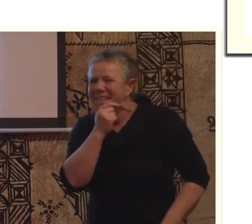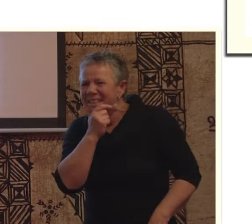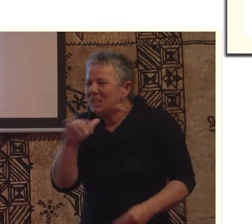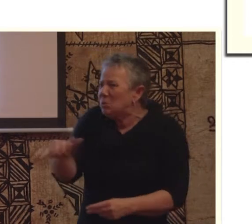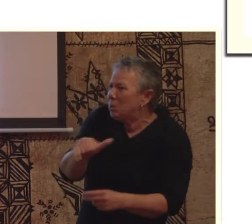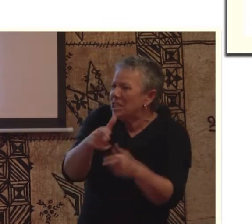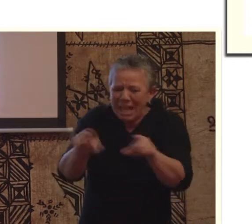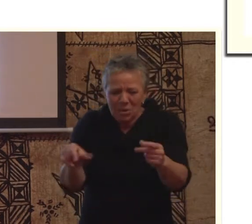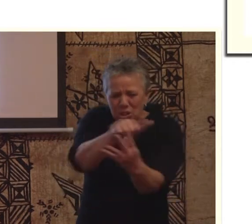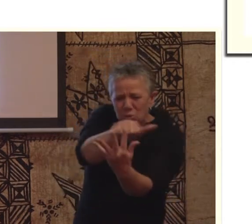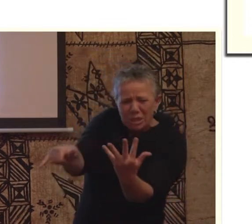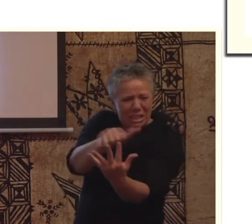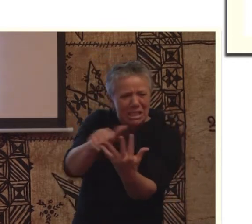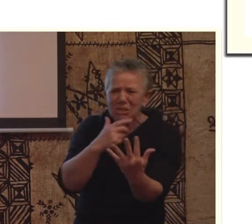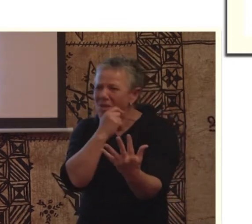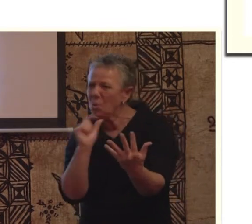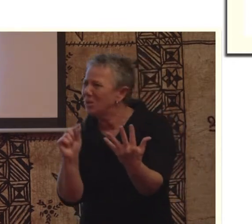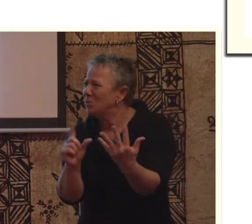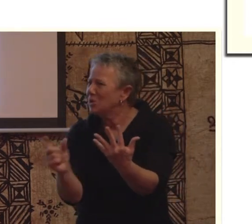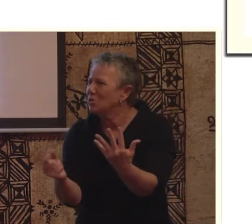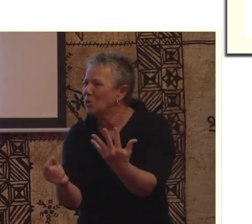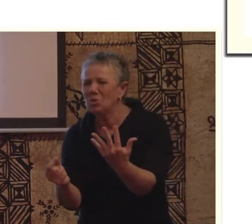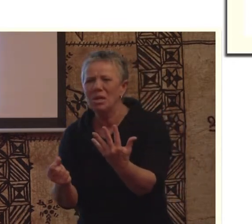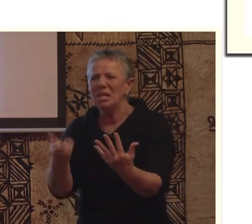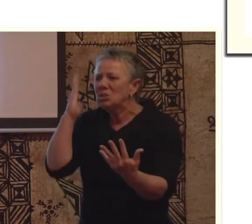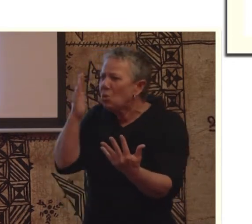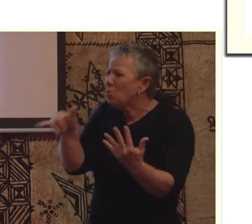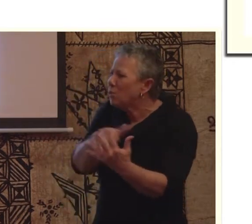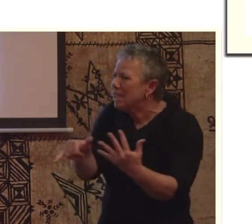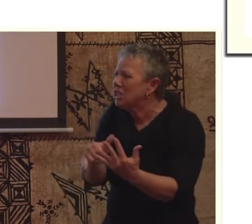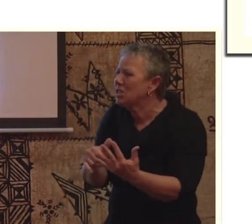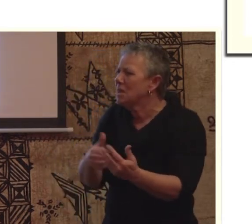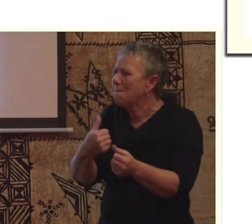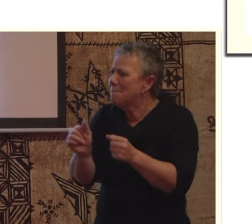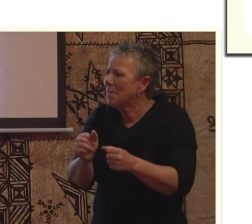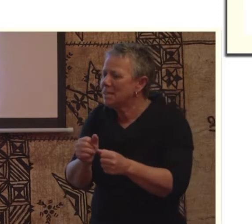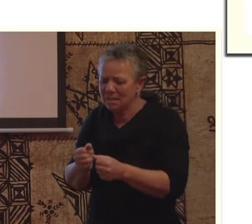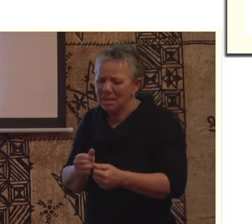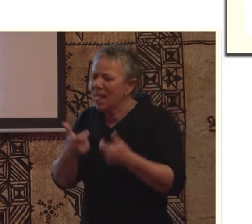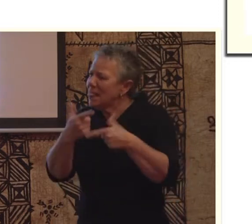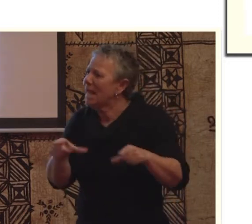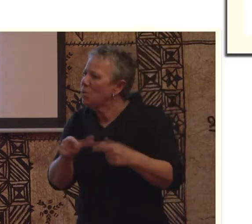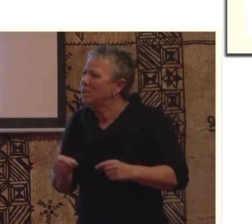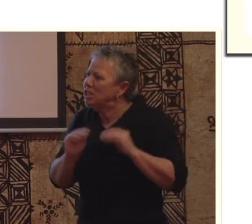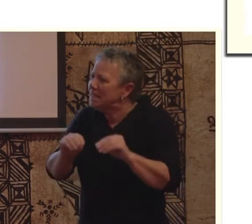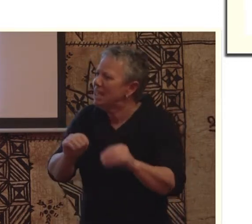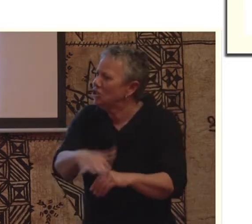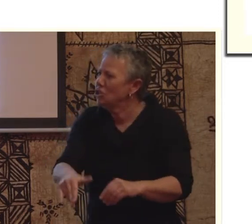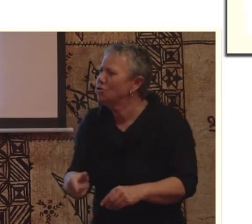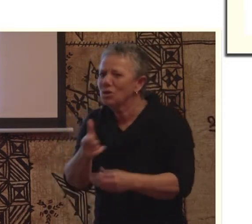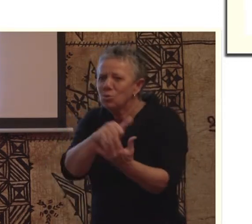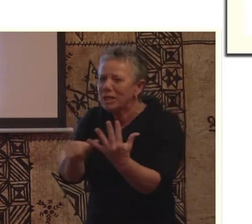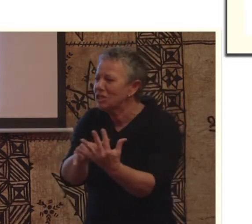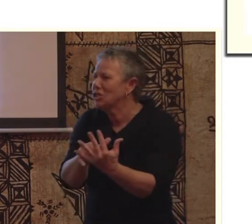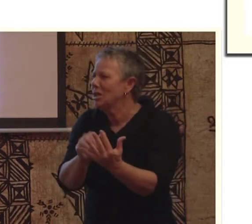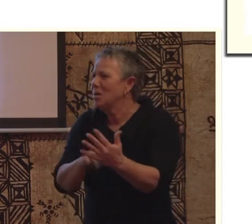whānau in deciding which school to send their child to and which languages to instill in their children. They